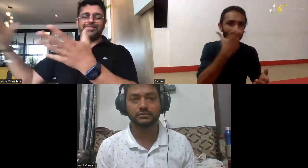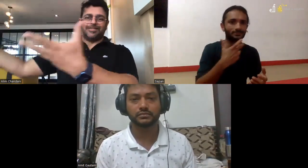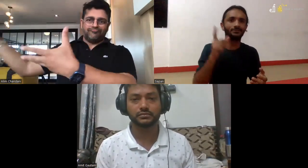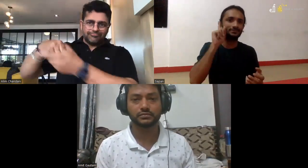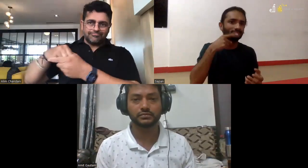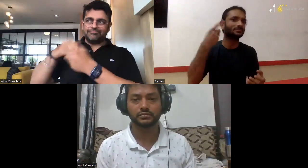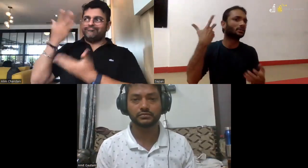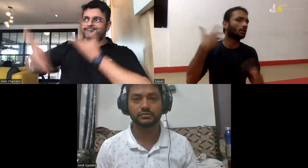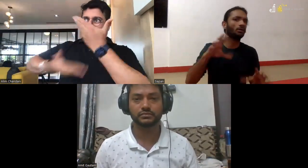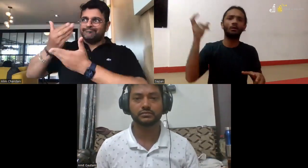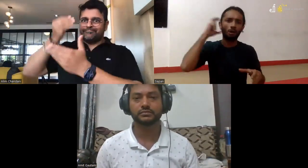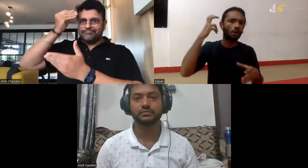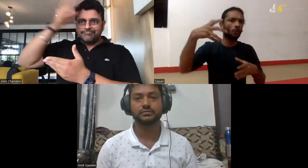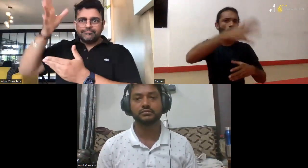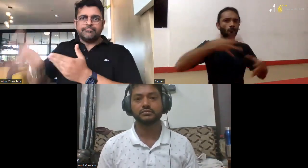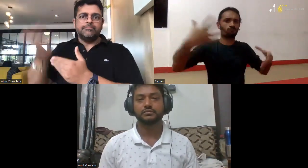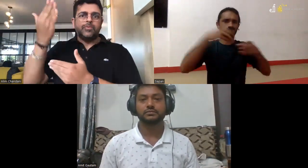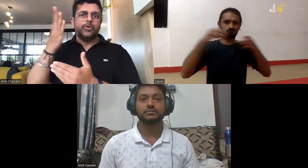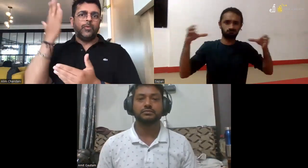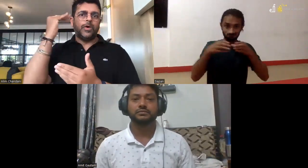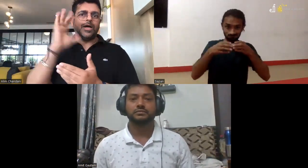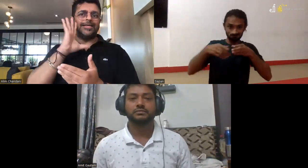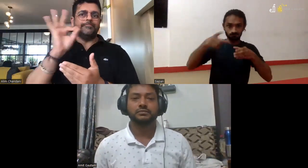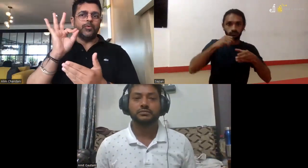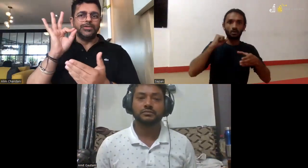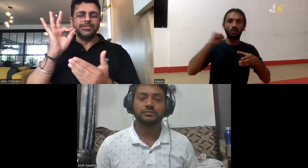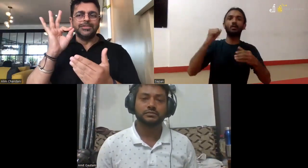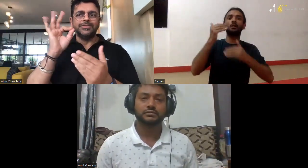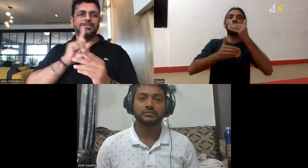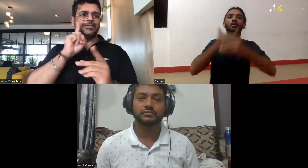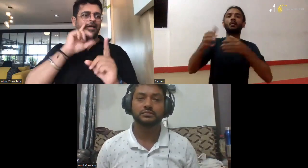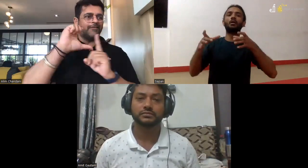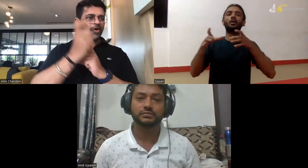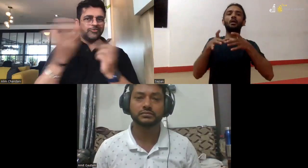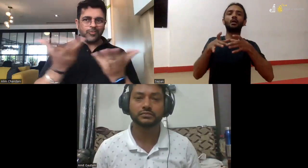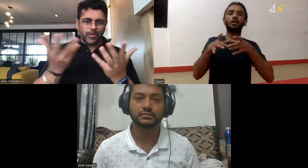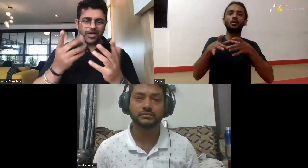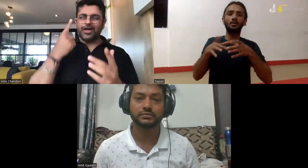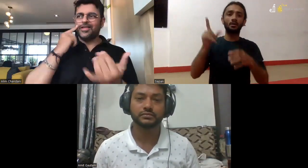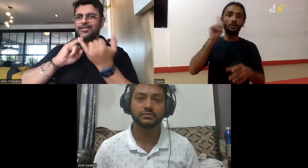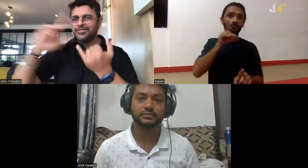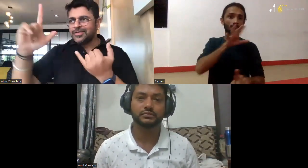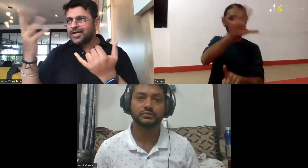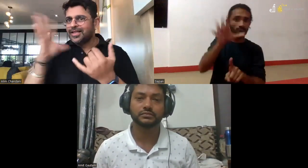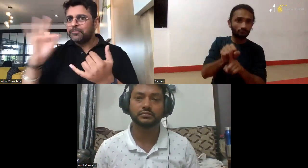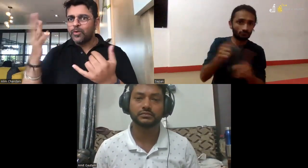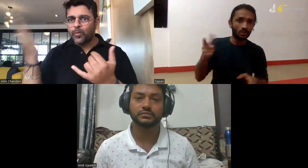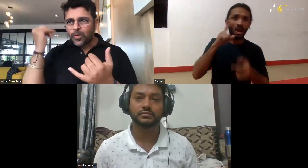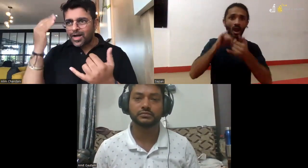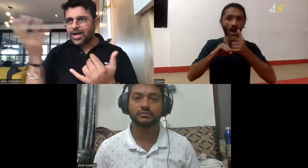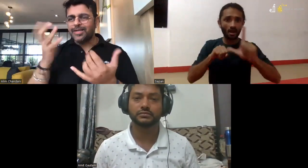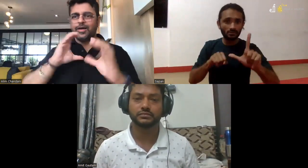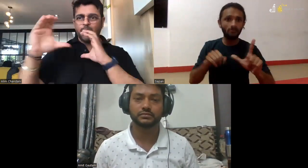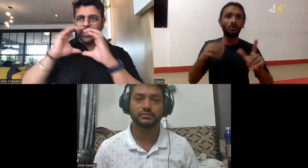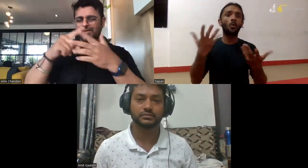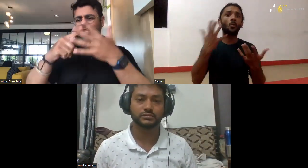still struggling for their own right. It's not over yet. Always men dominated the society.